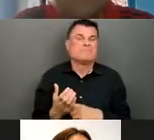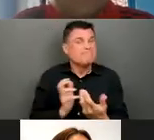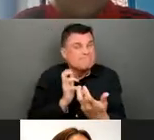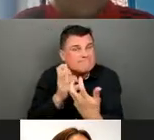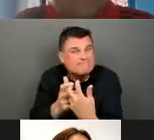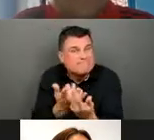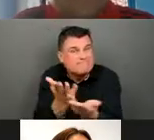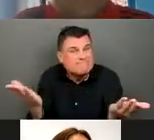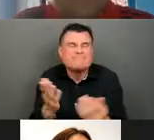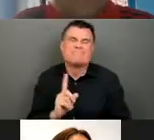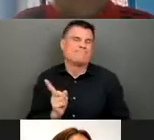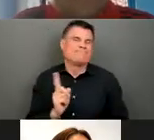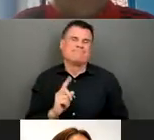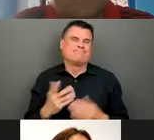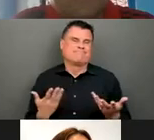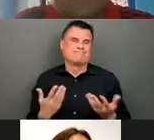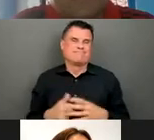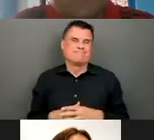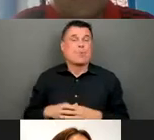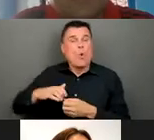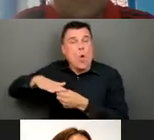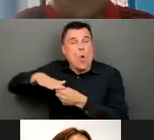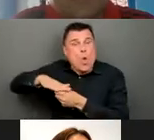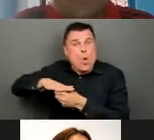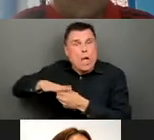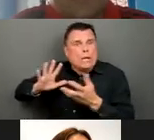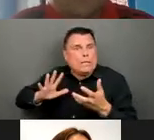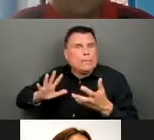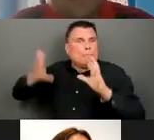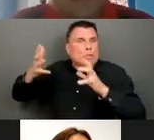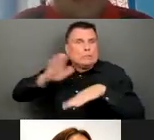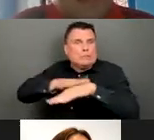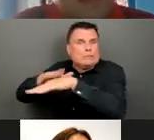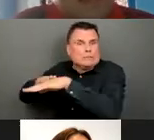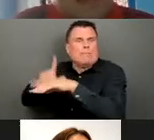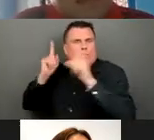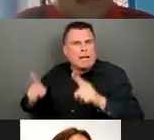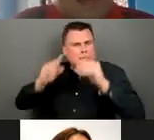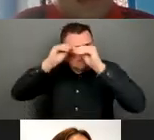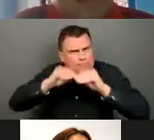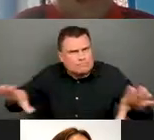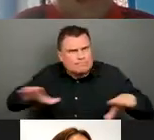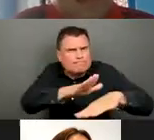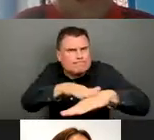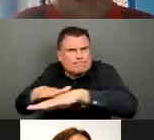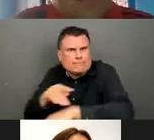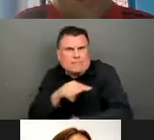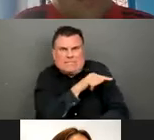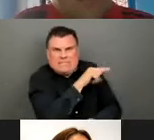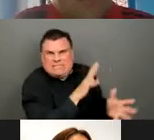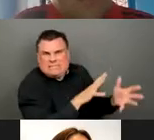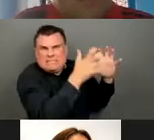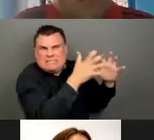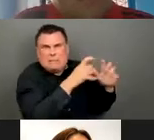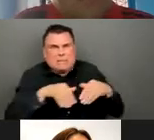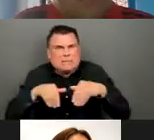level. Local emergency unit also immediately circulates the warning messages using the community volunteers.